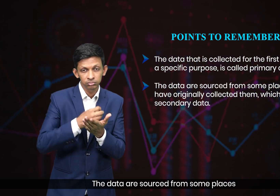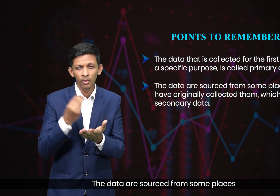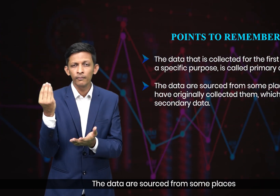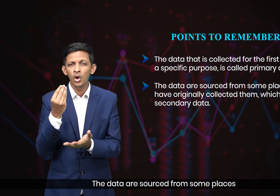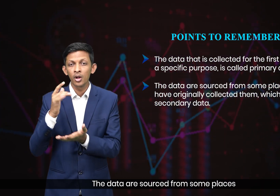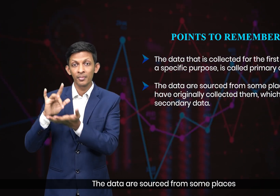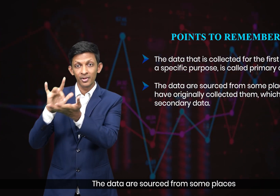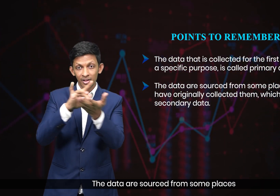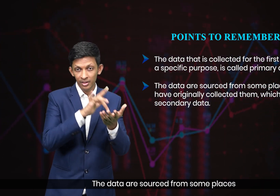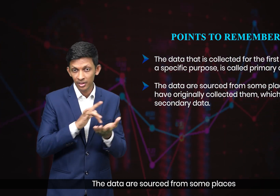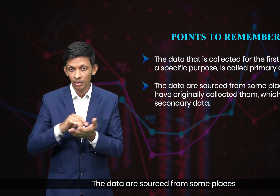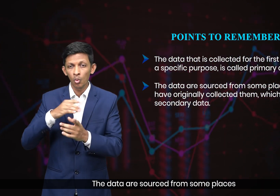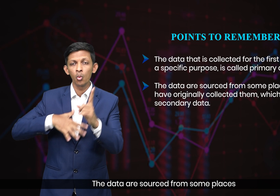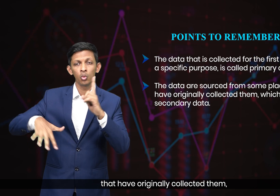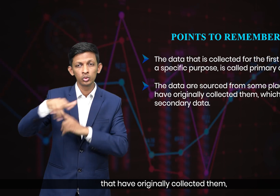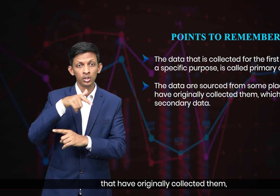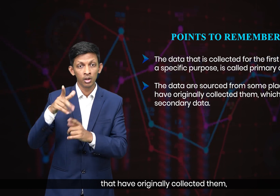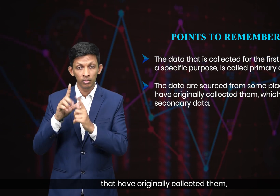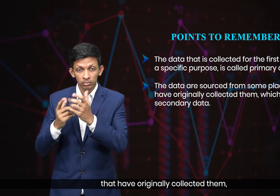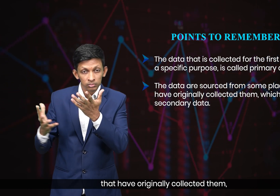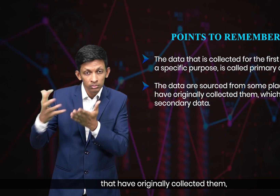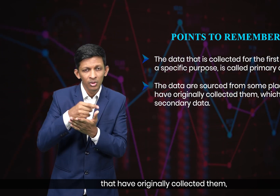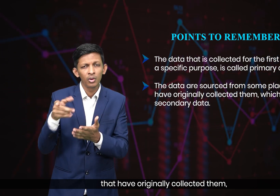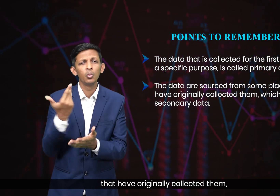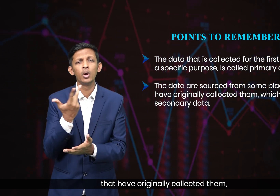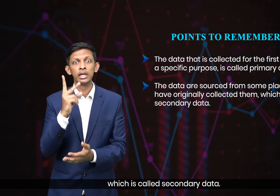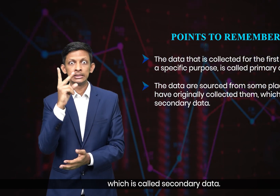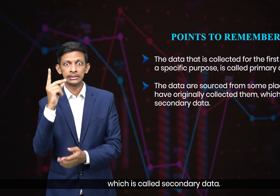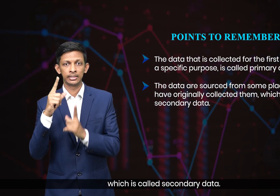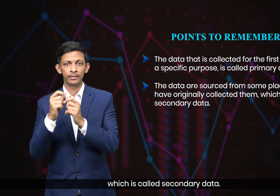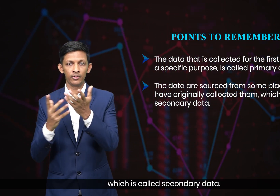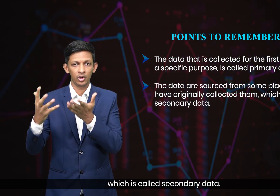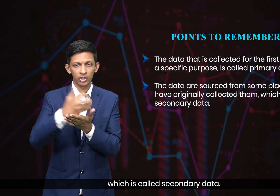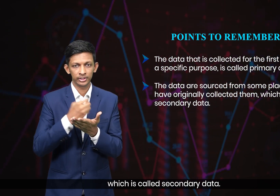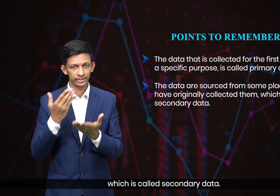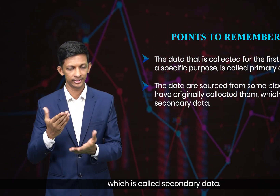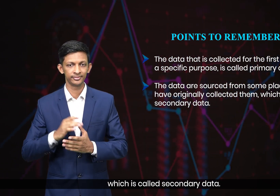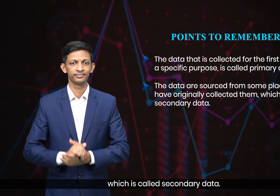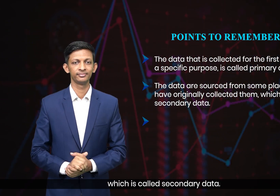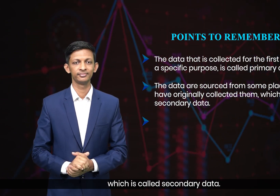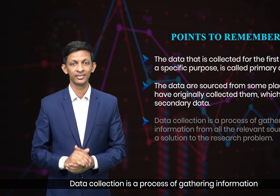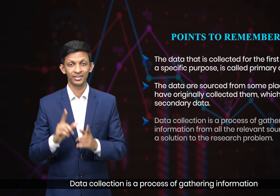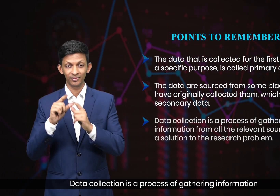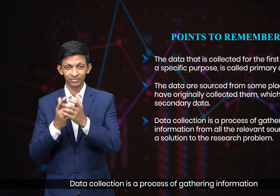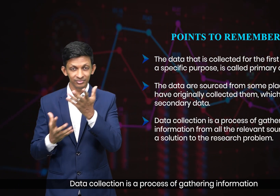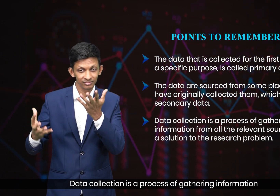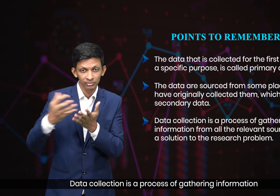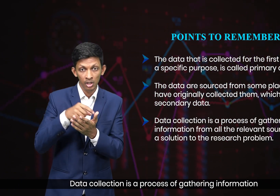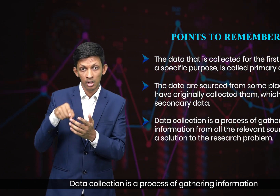are sourced from some places that have originally collected them, which is called secondary data. Data collection is